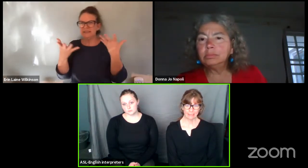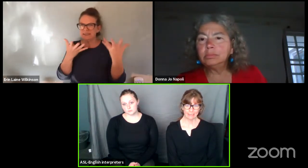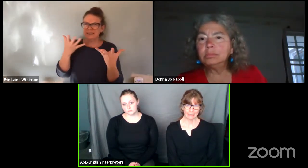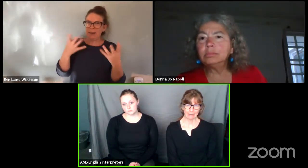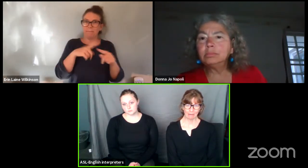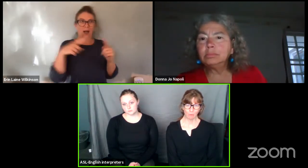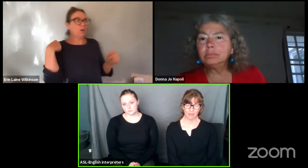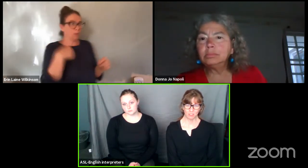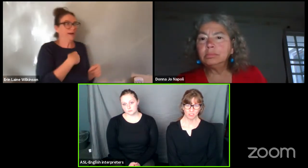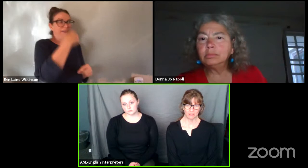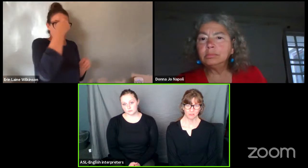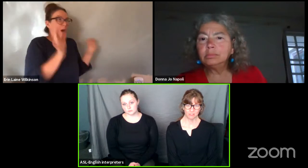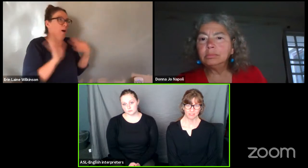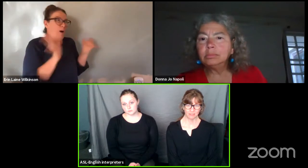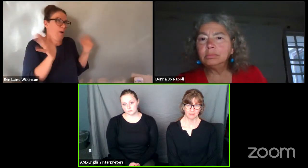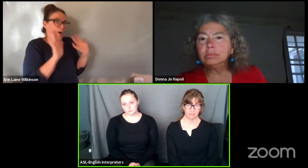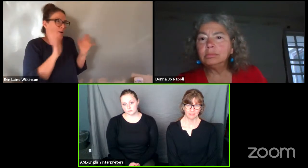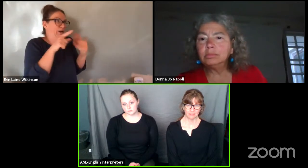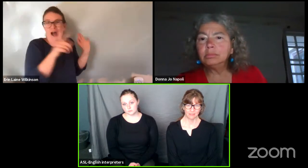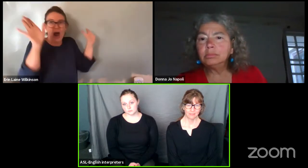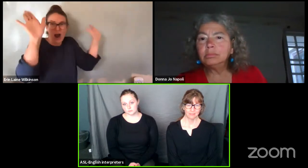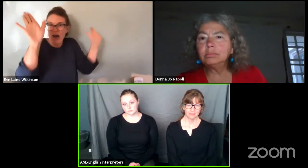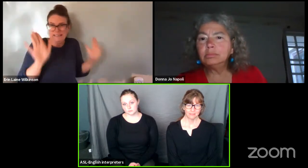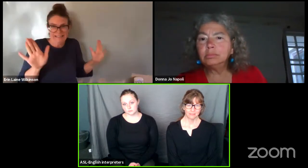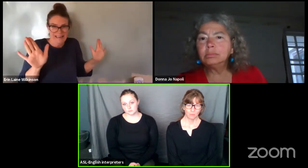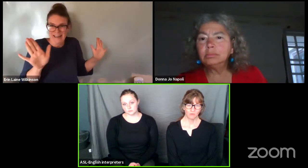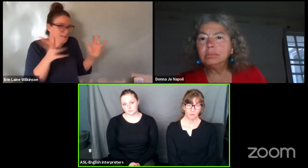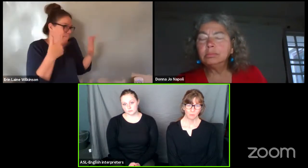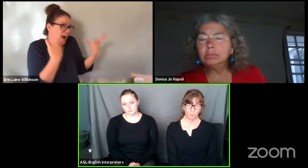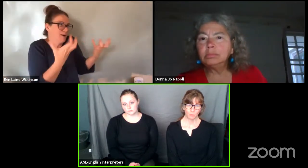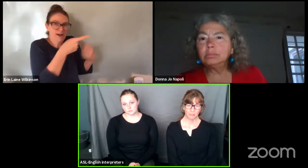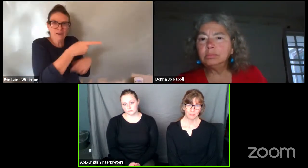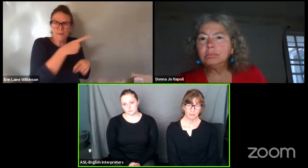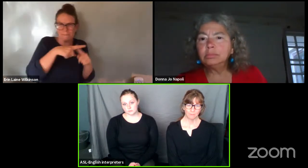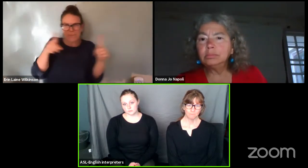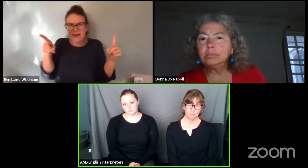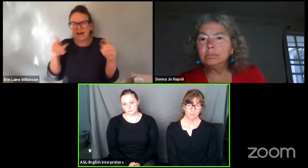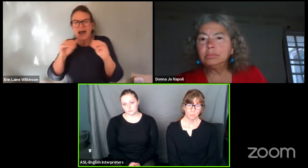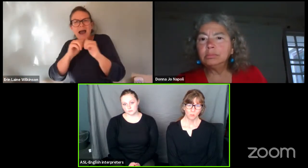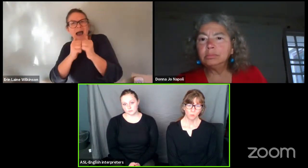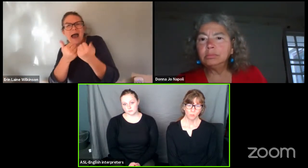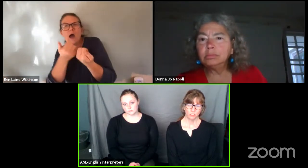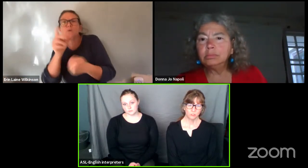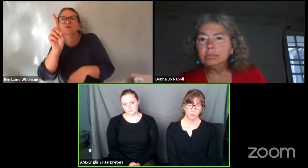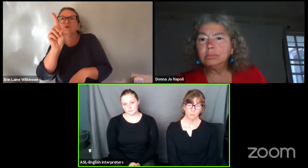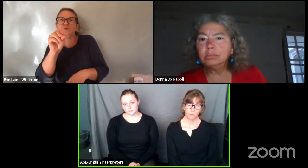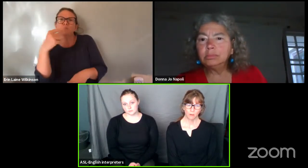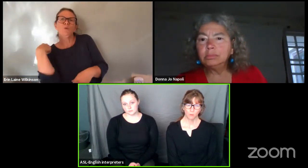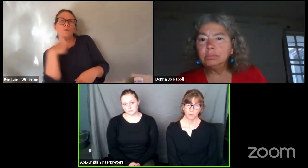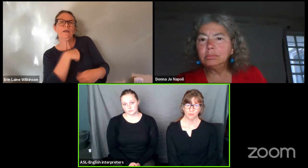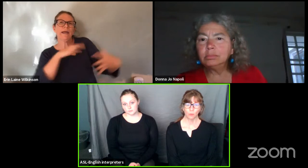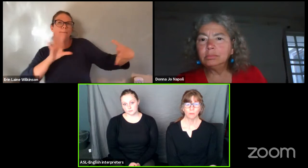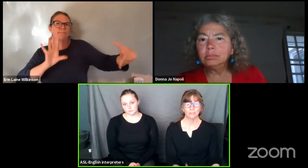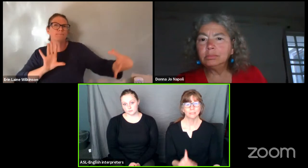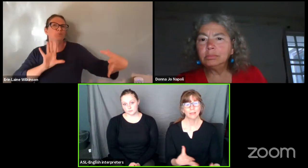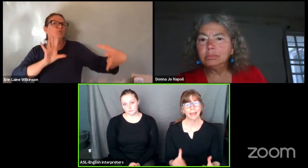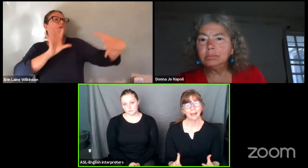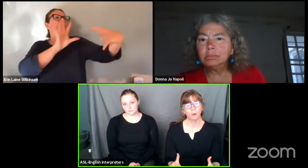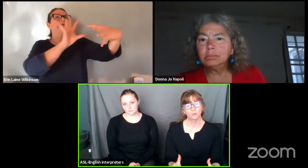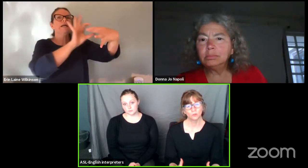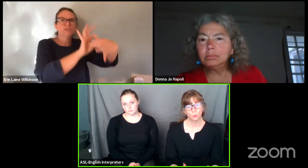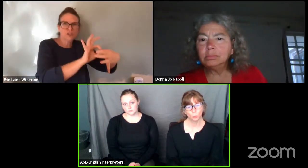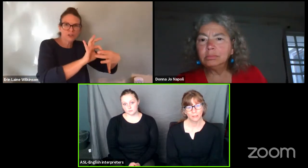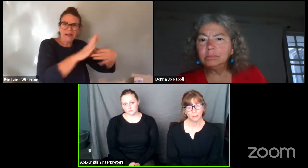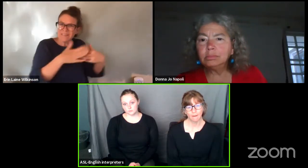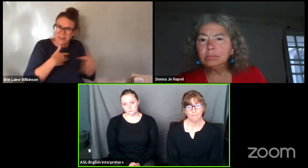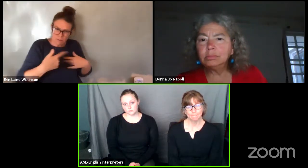this lady? Why is she interested in this? Some of them will be like, no, she's great. We want to work with her. But it's like,